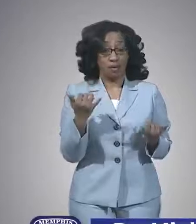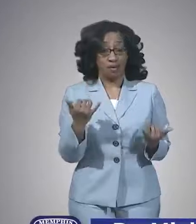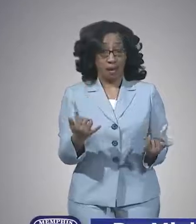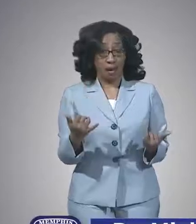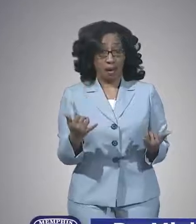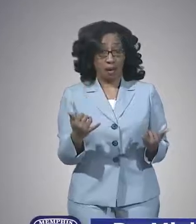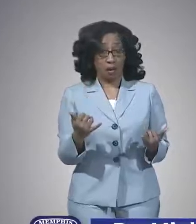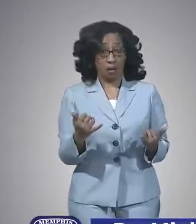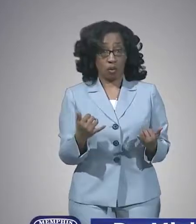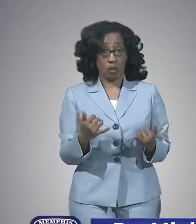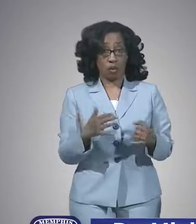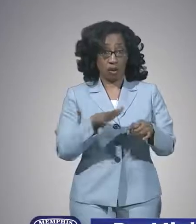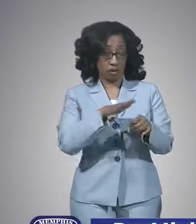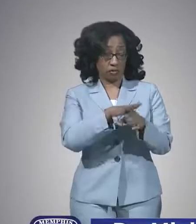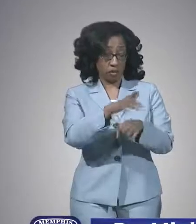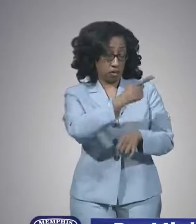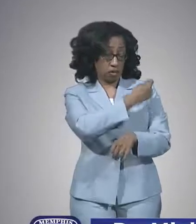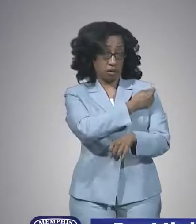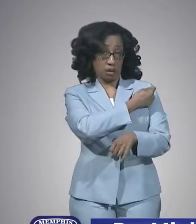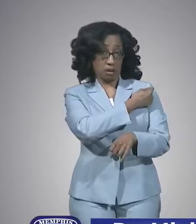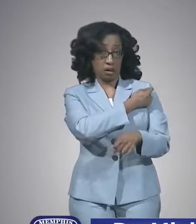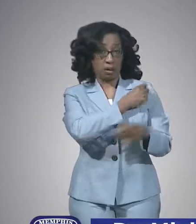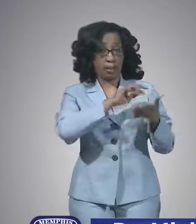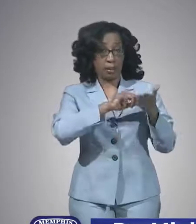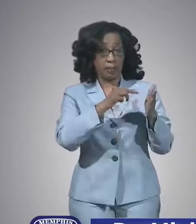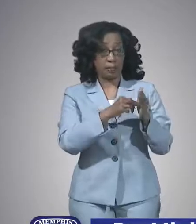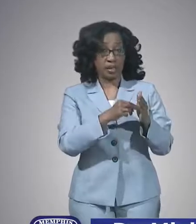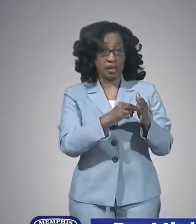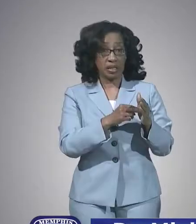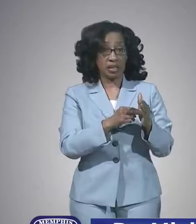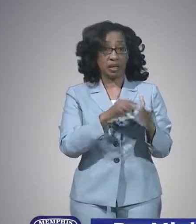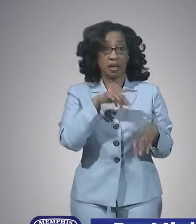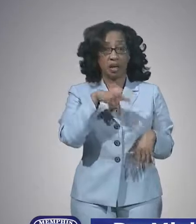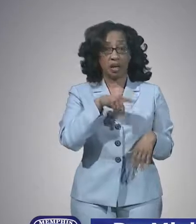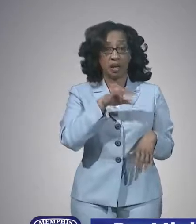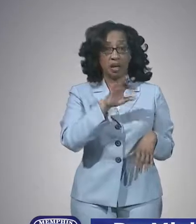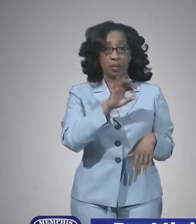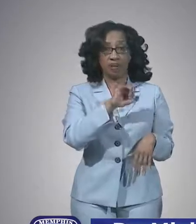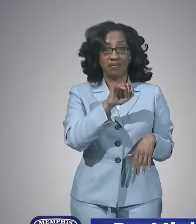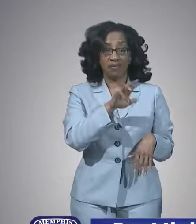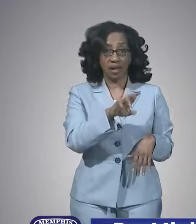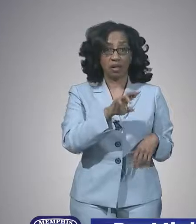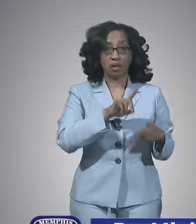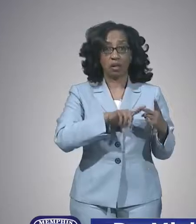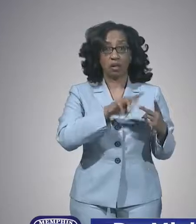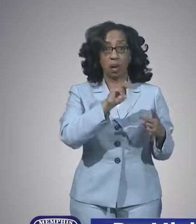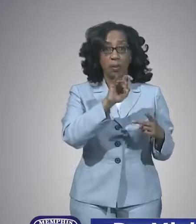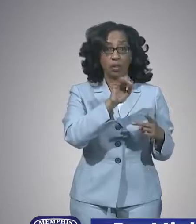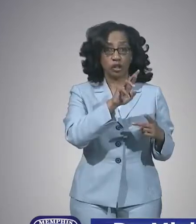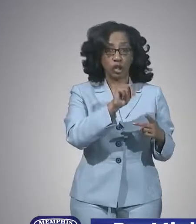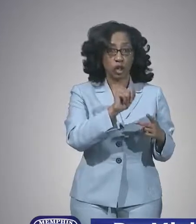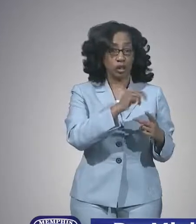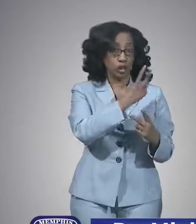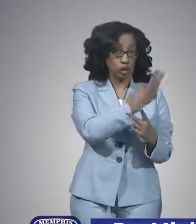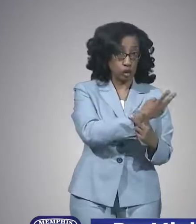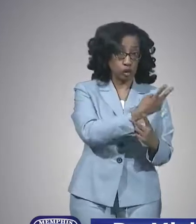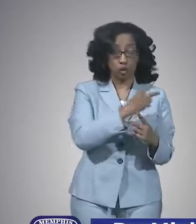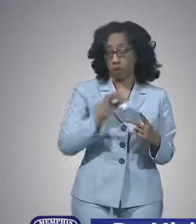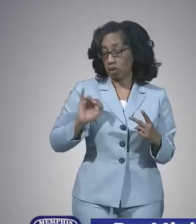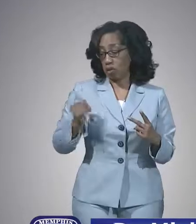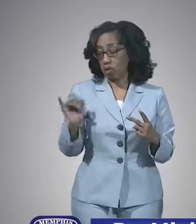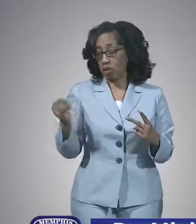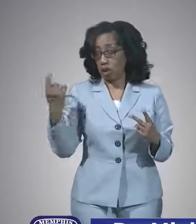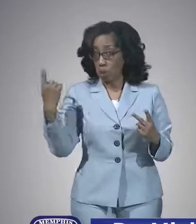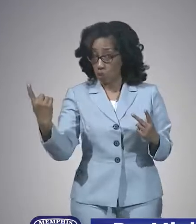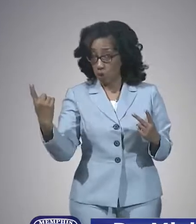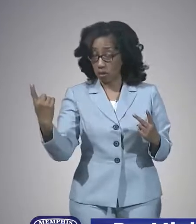our definition of fully vaccinated remains 2 doses of Pfizer, 2 doses of Moderna, or 1 dose of J&J.